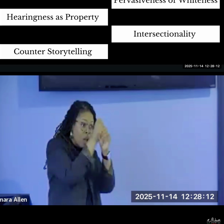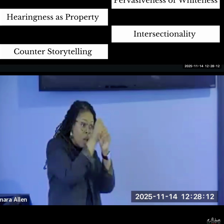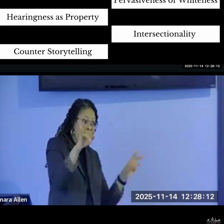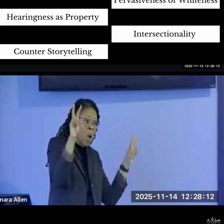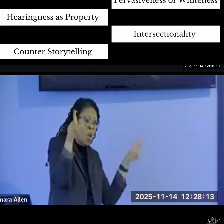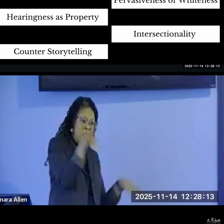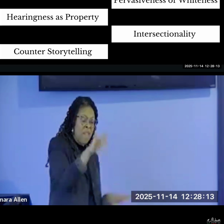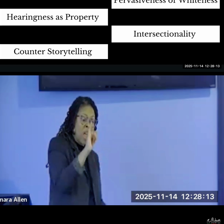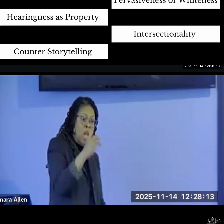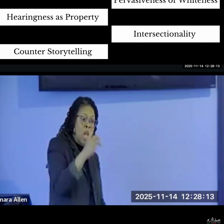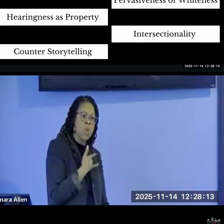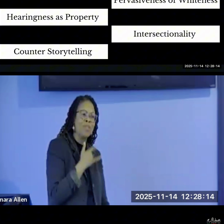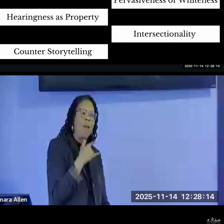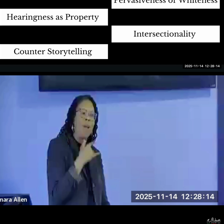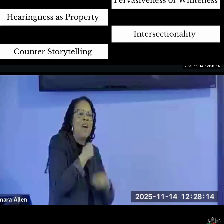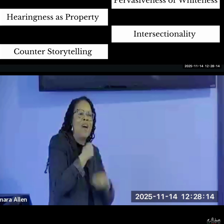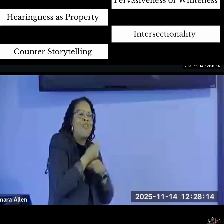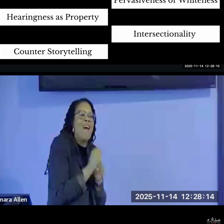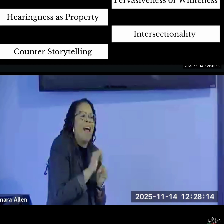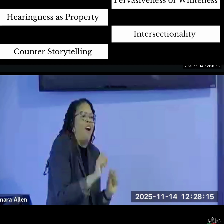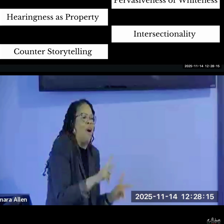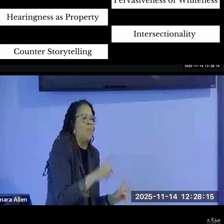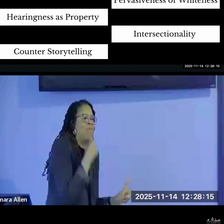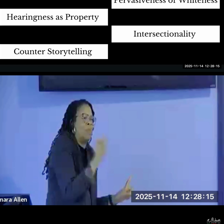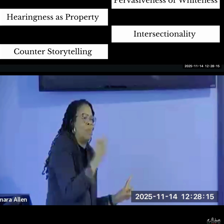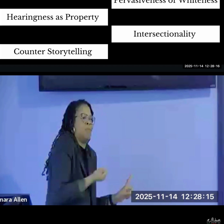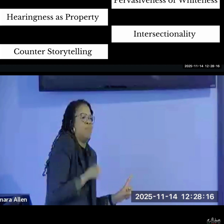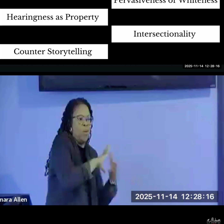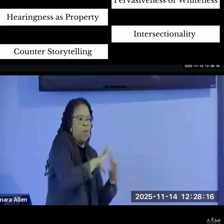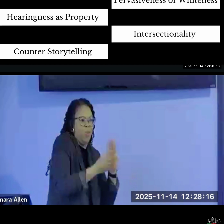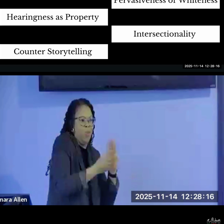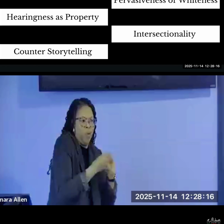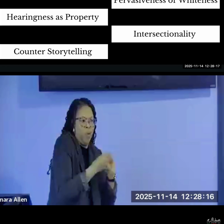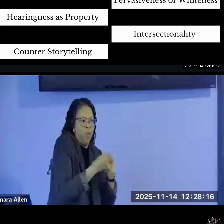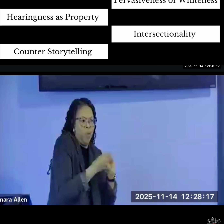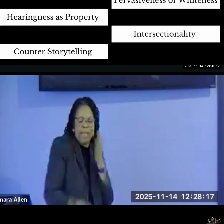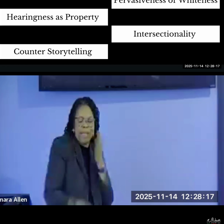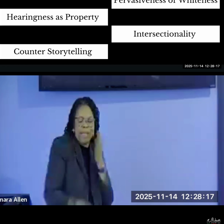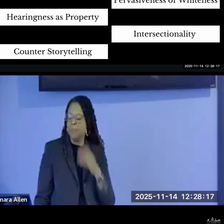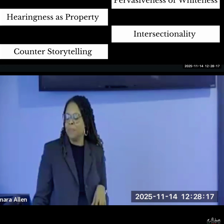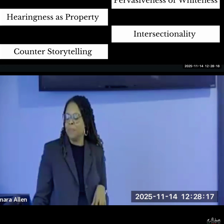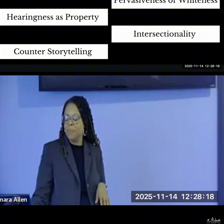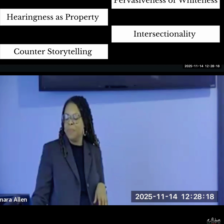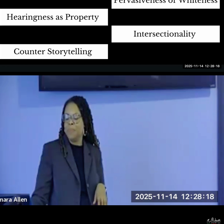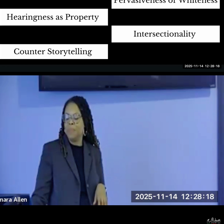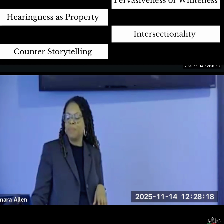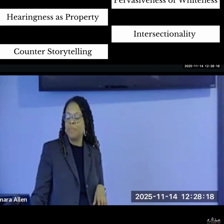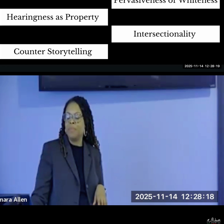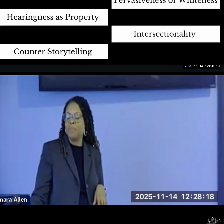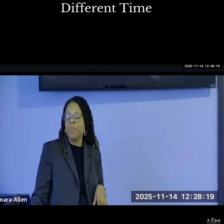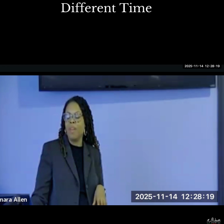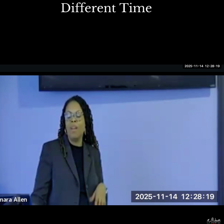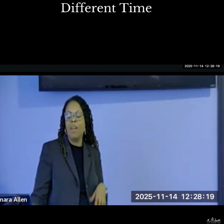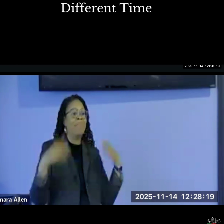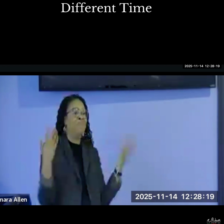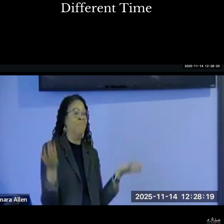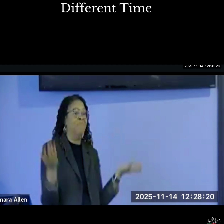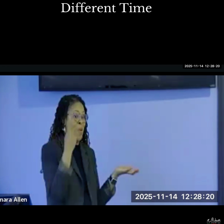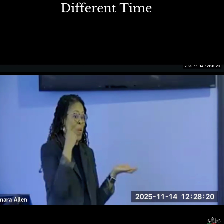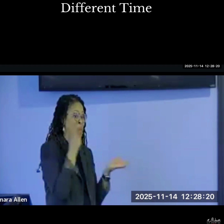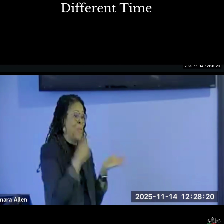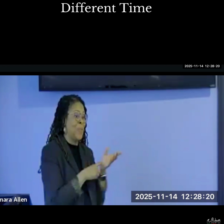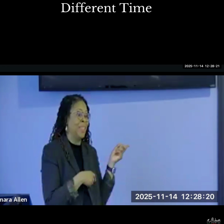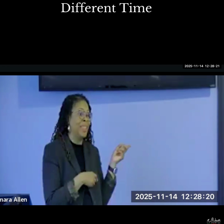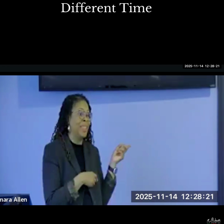oppression exists. But to see their raw stories, for me, was enough.